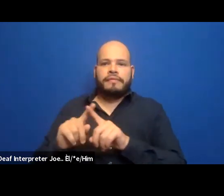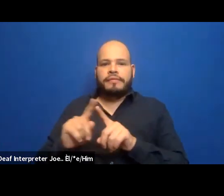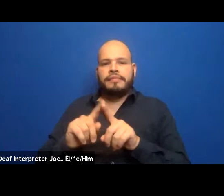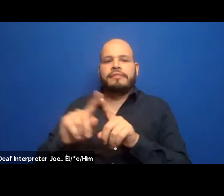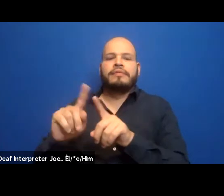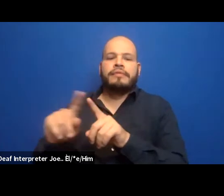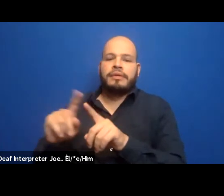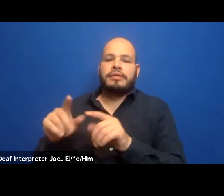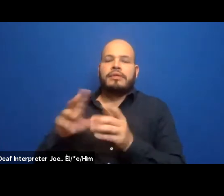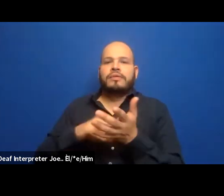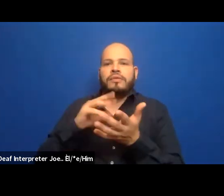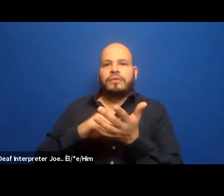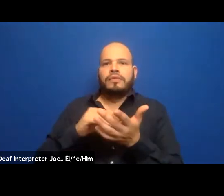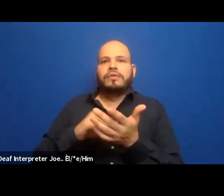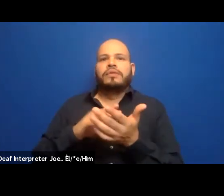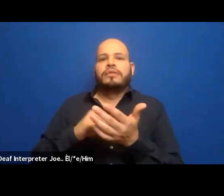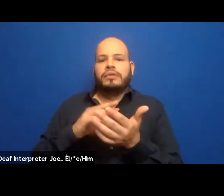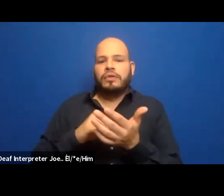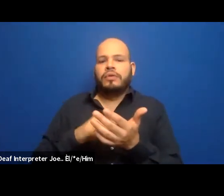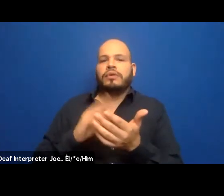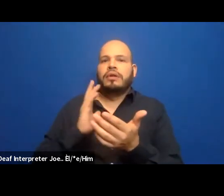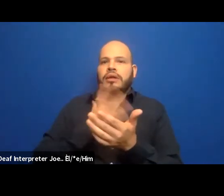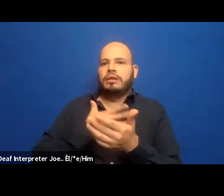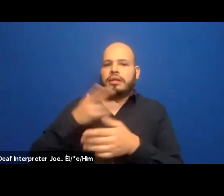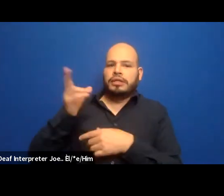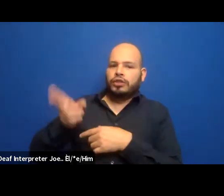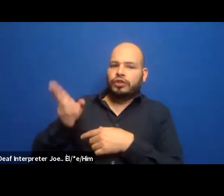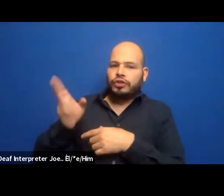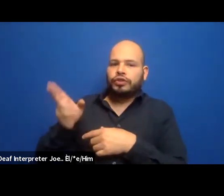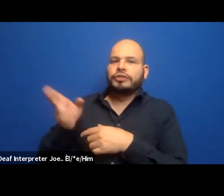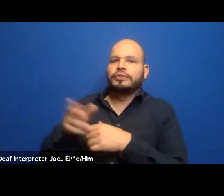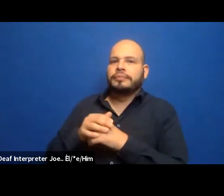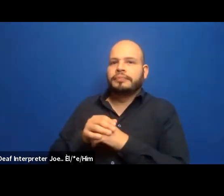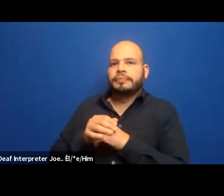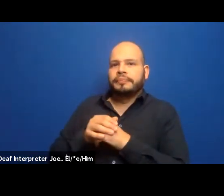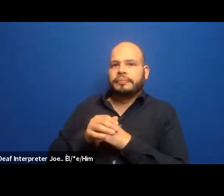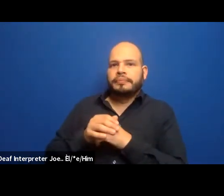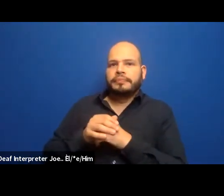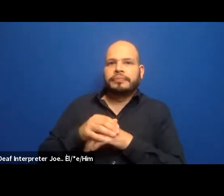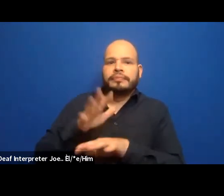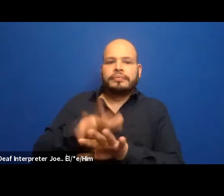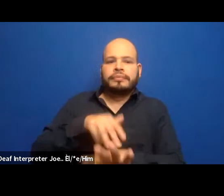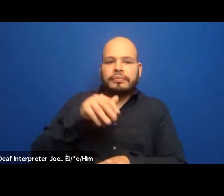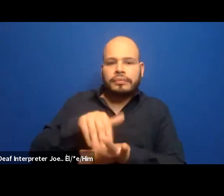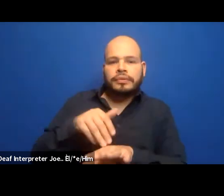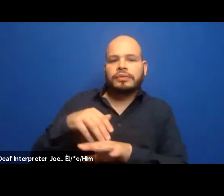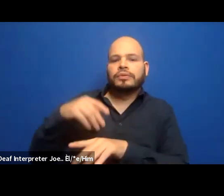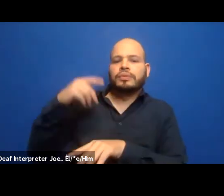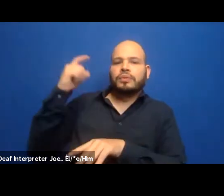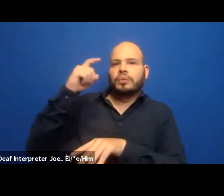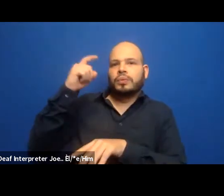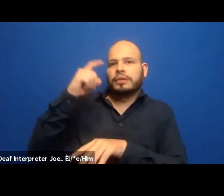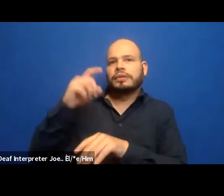is African sacred science, indigenous and ancestral wisdom of cosmology and rituals as a way to